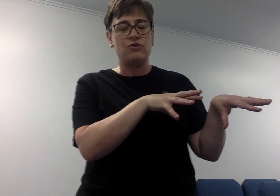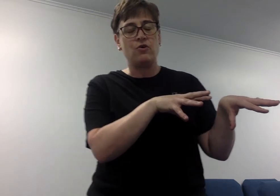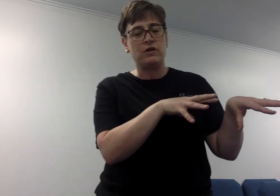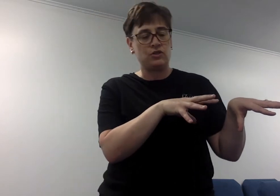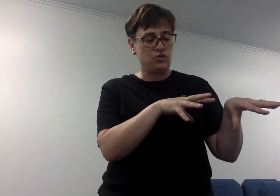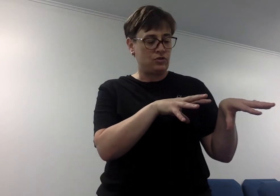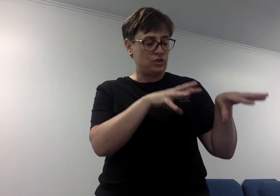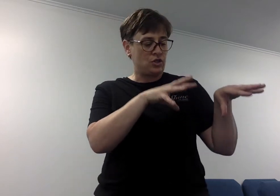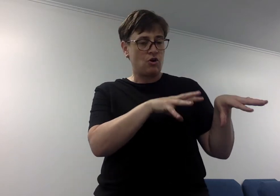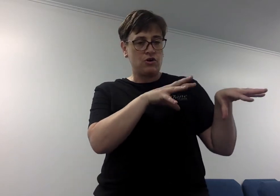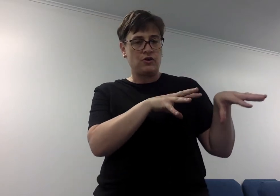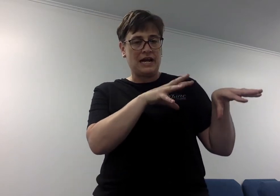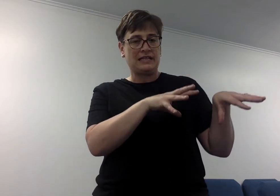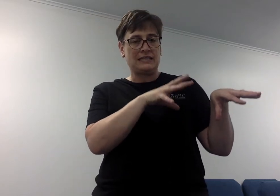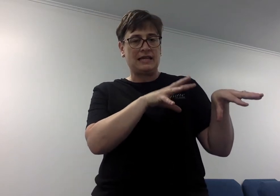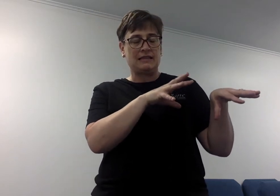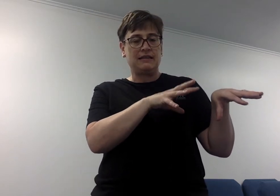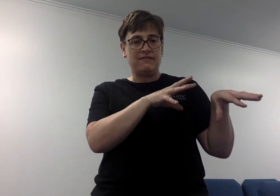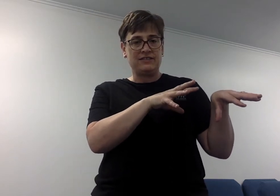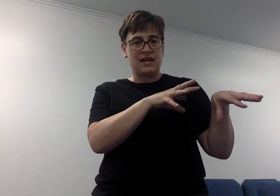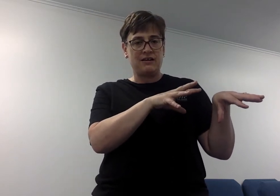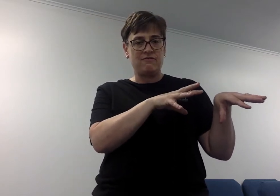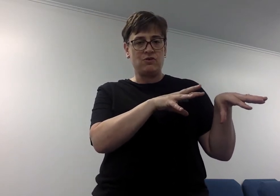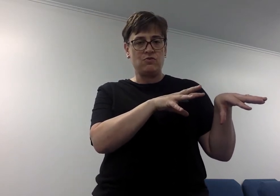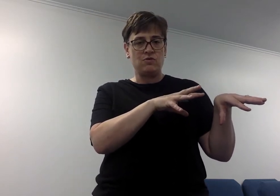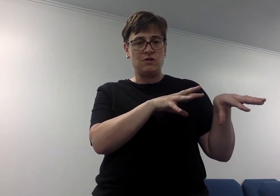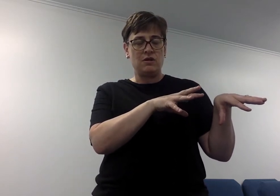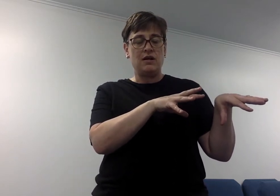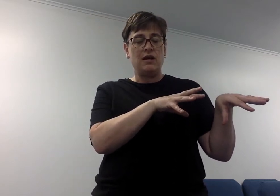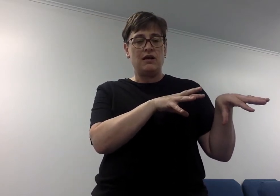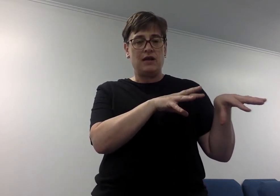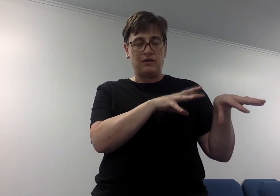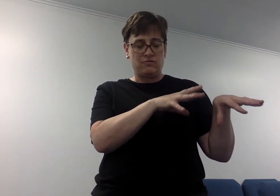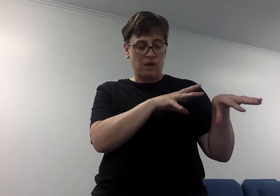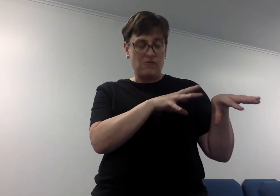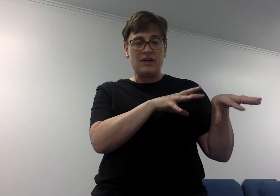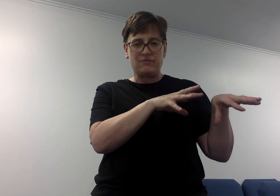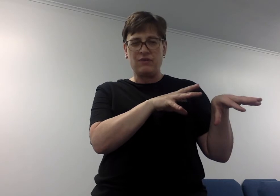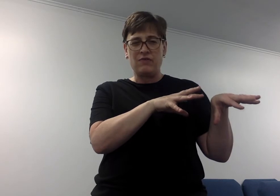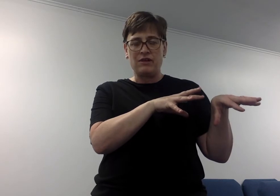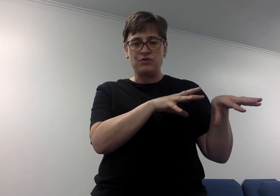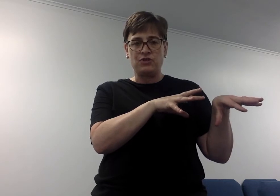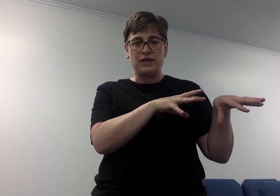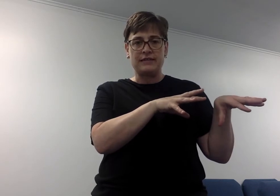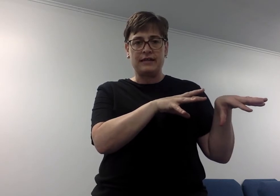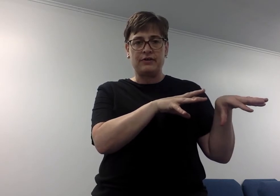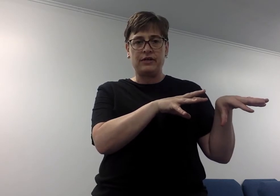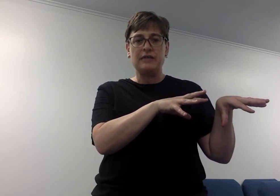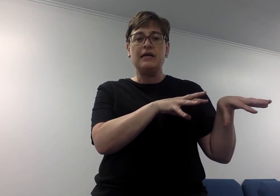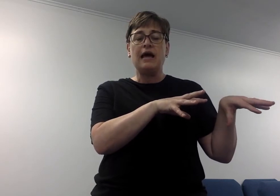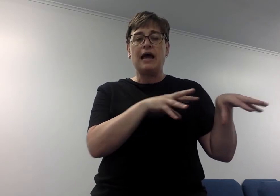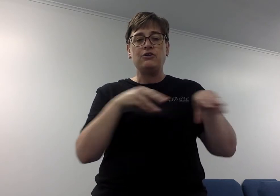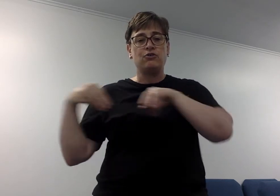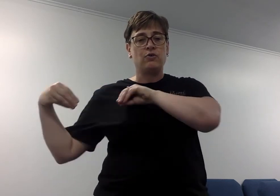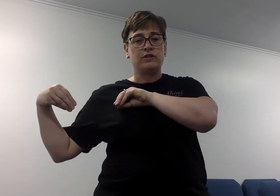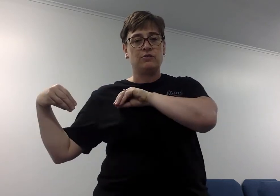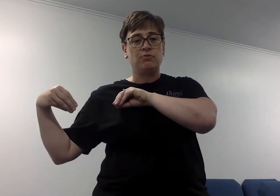going to start your hands at the left side of you, right around your chest area, and you're going to pull